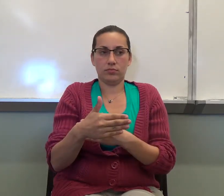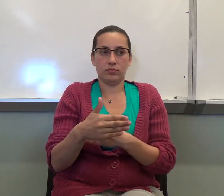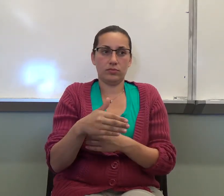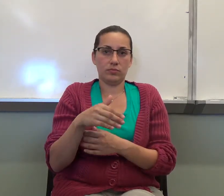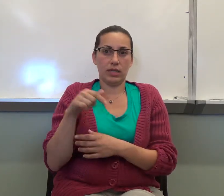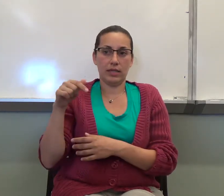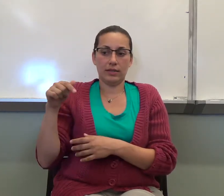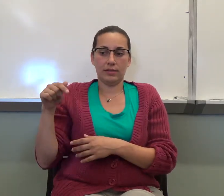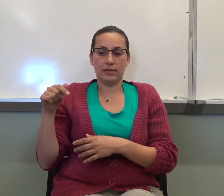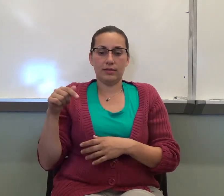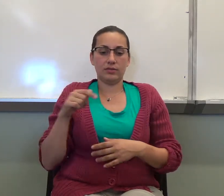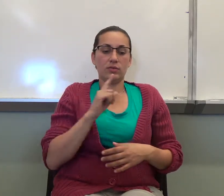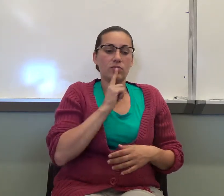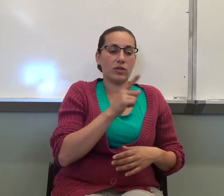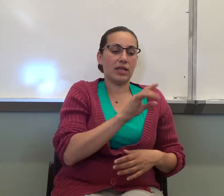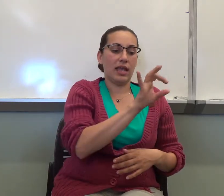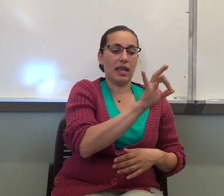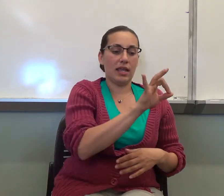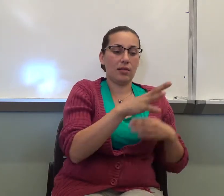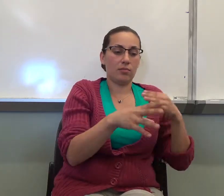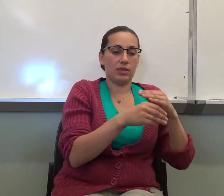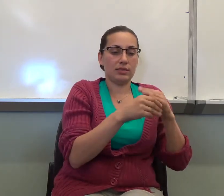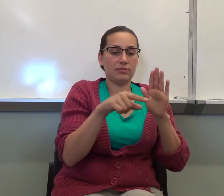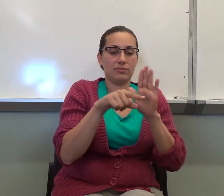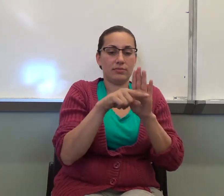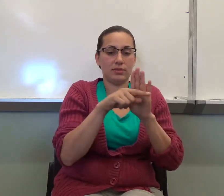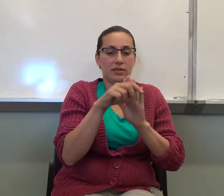an 8 plus a minus 10 is a minus 2 y's.